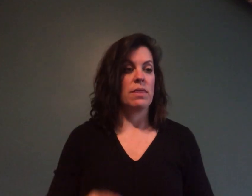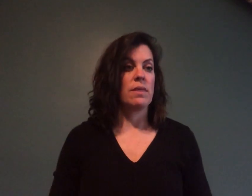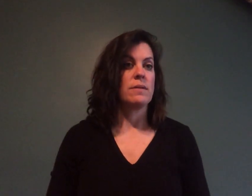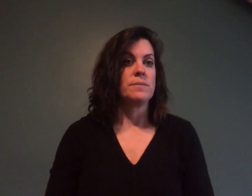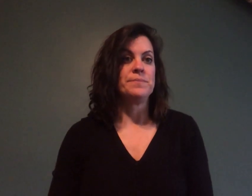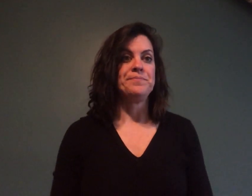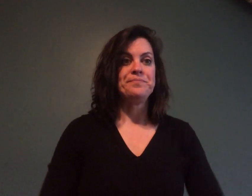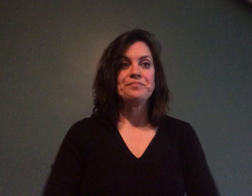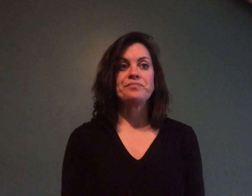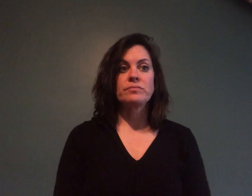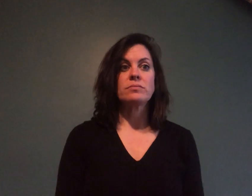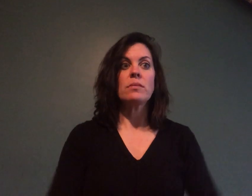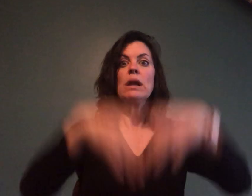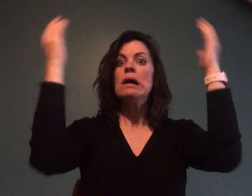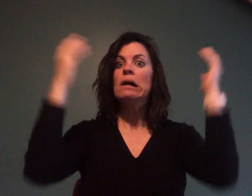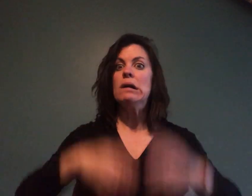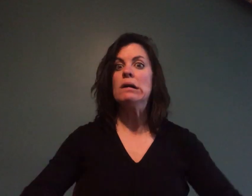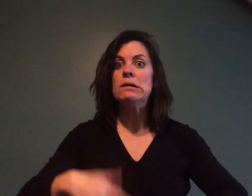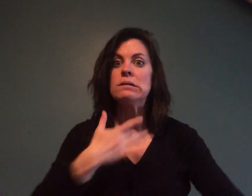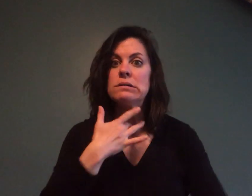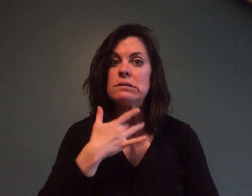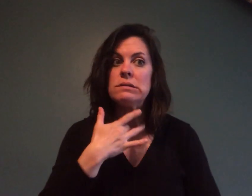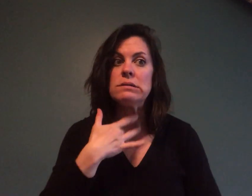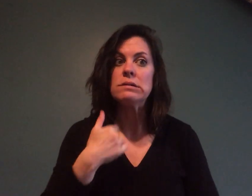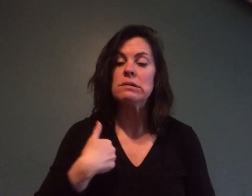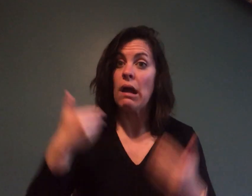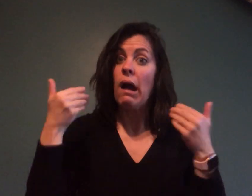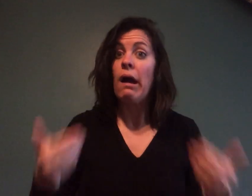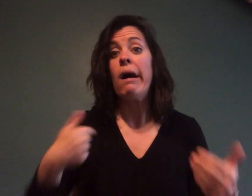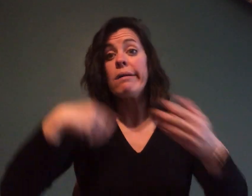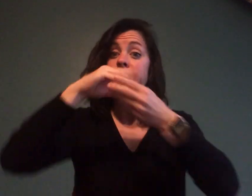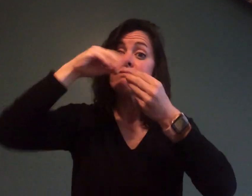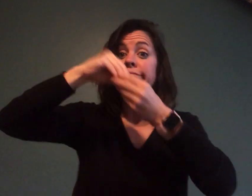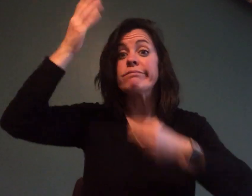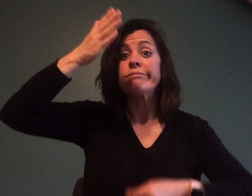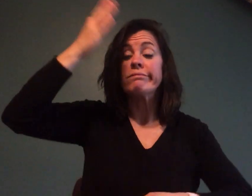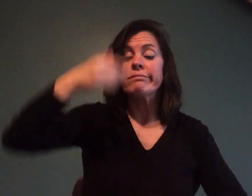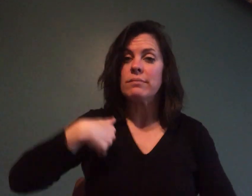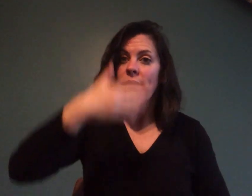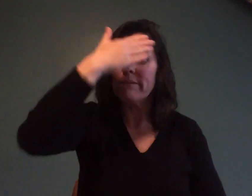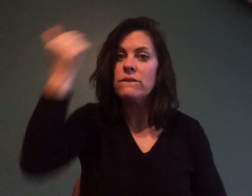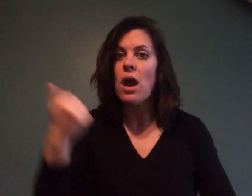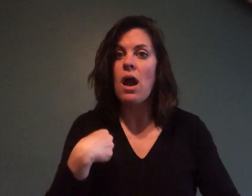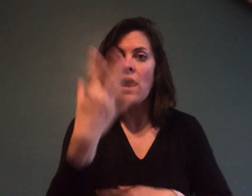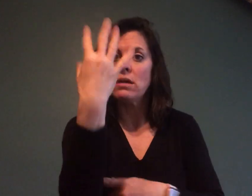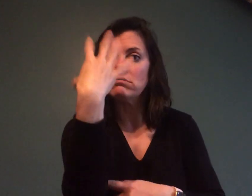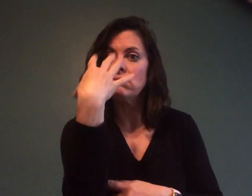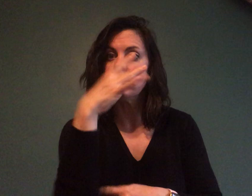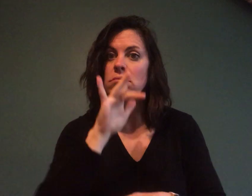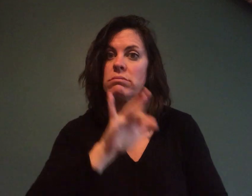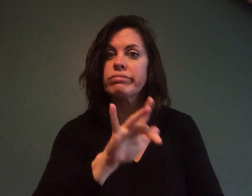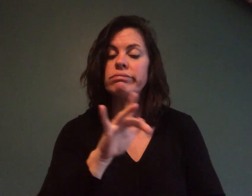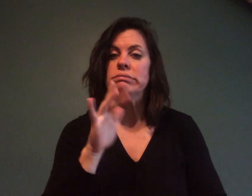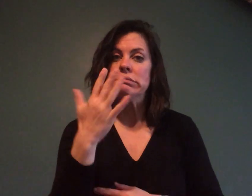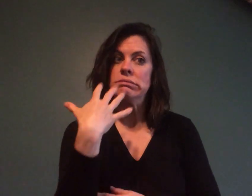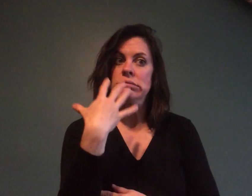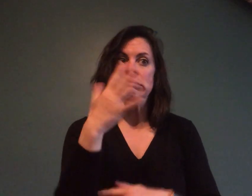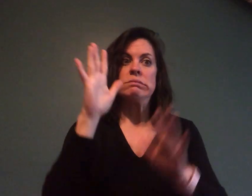so we did start the class, and I forgot to record for the PSD guys. So we're on now. Sam, you're telling me we talked about conduit yesterday.